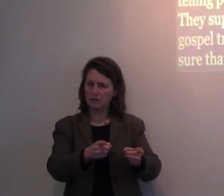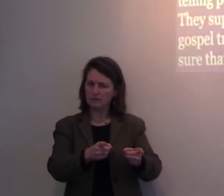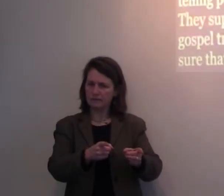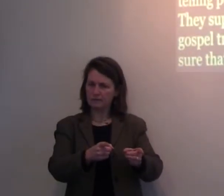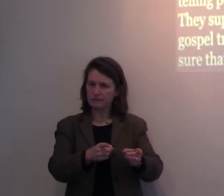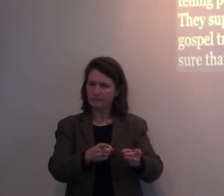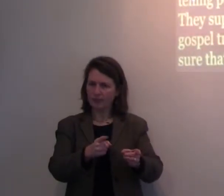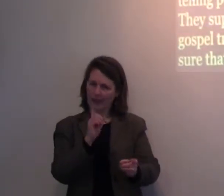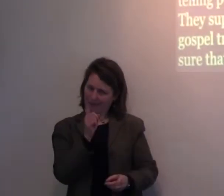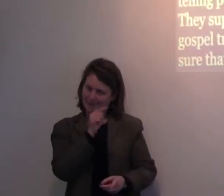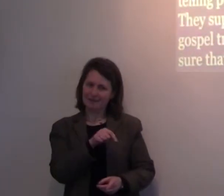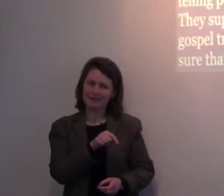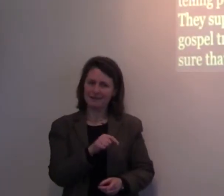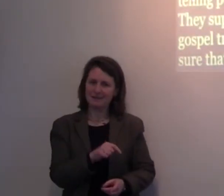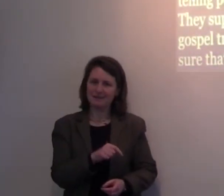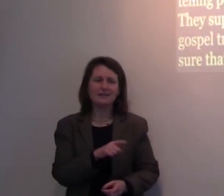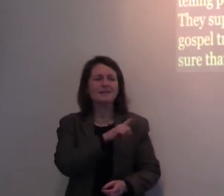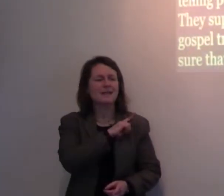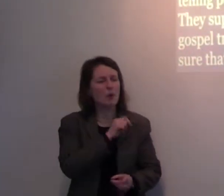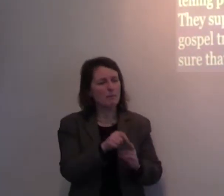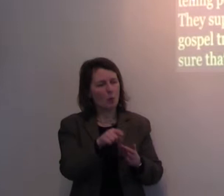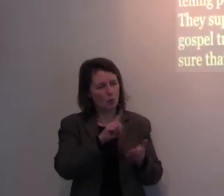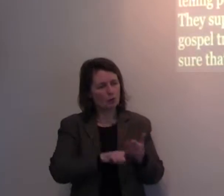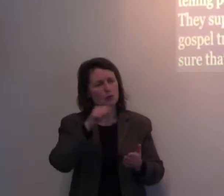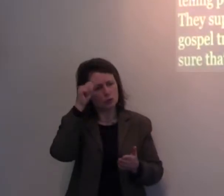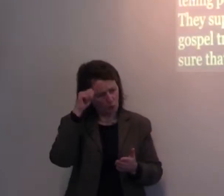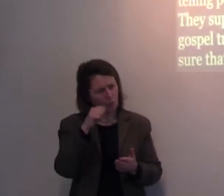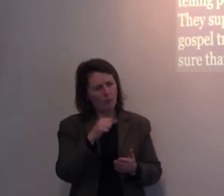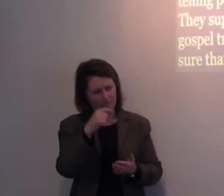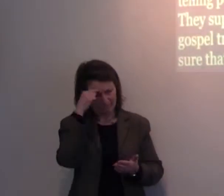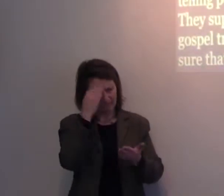This is why Paul was so sure that their faith was real.